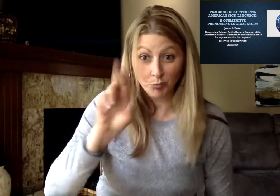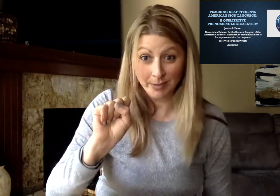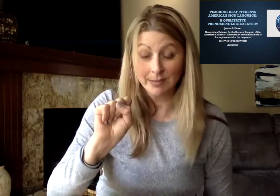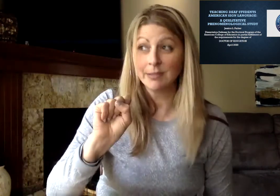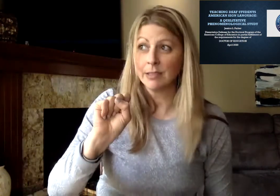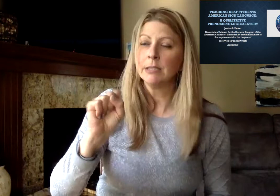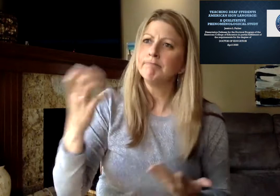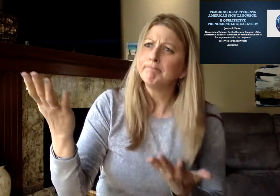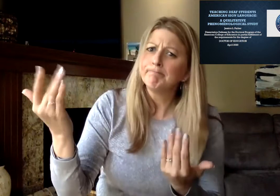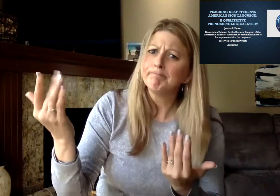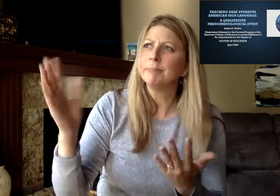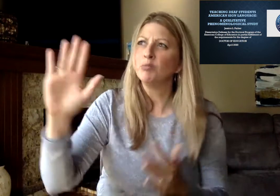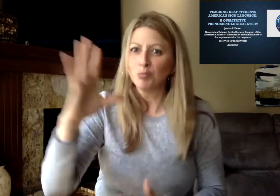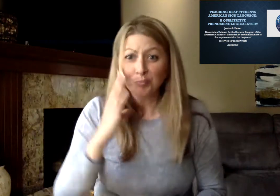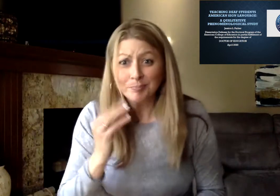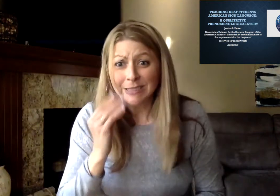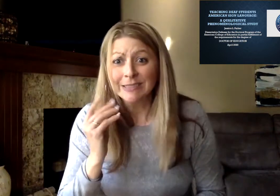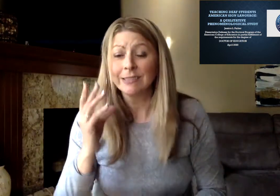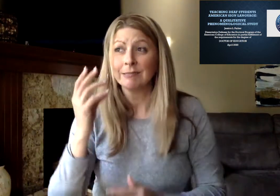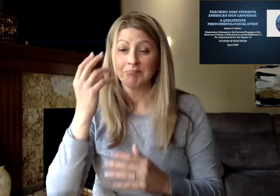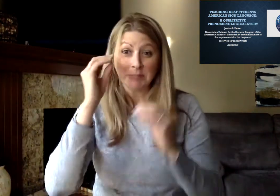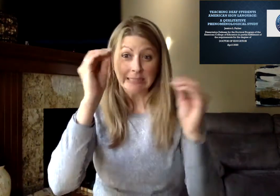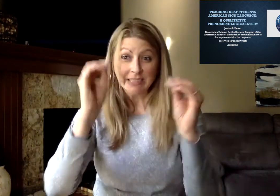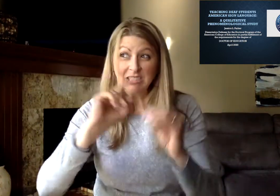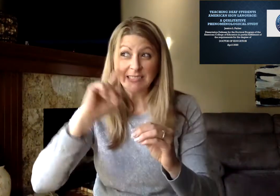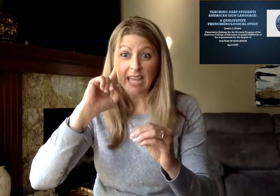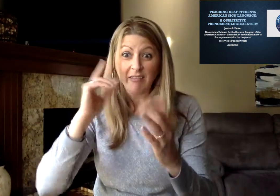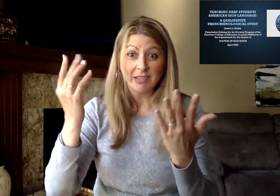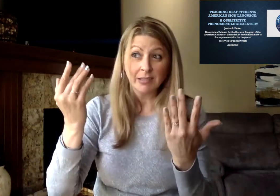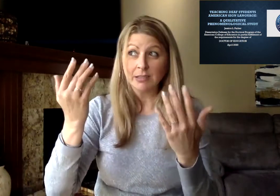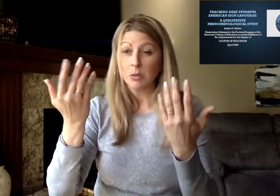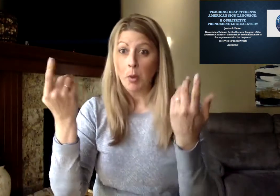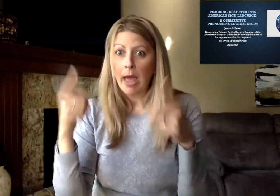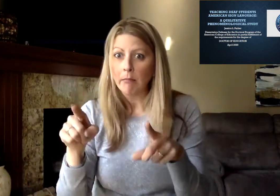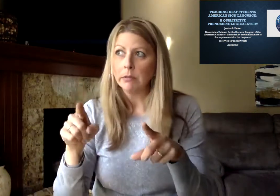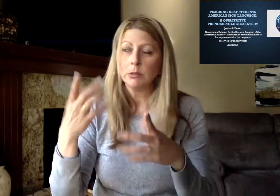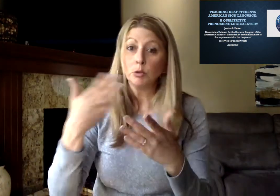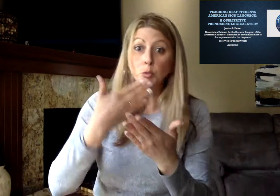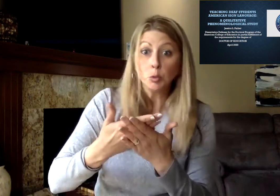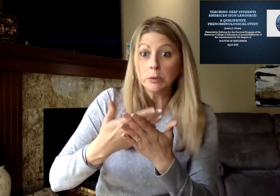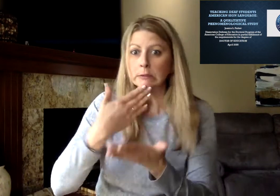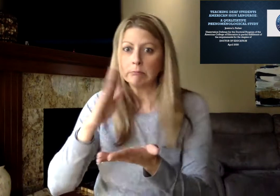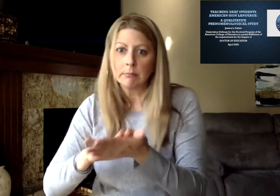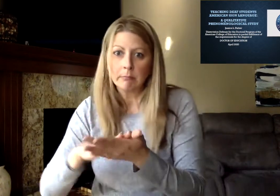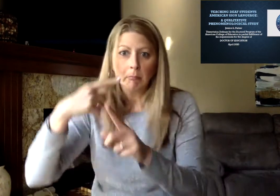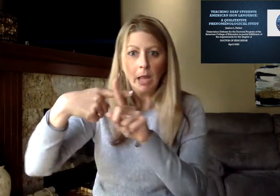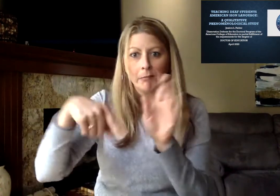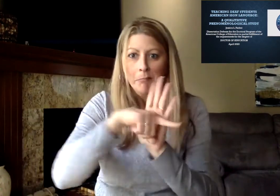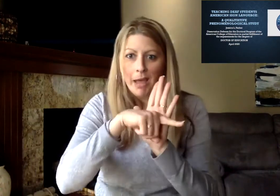all over the US. And I was like, tell me about your experiences about teaching deaf children. What happened? What is the good, the